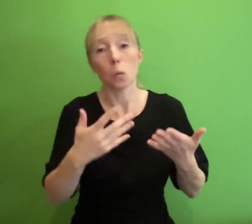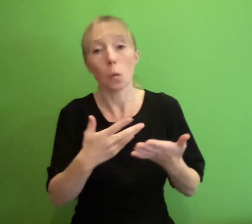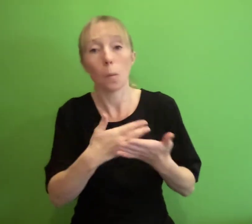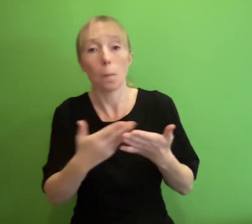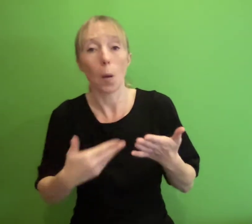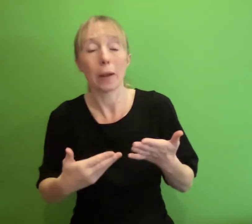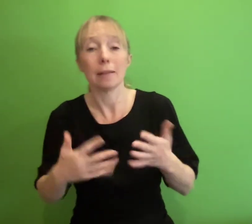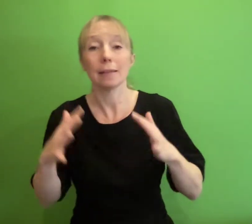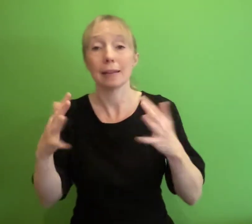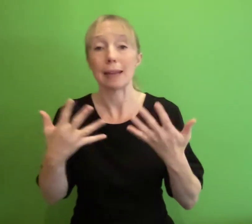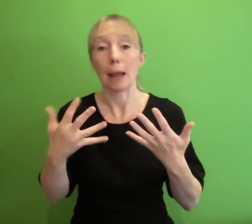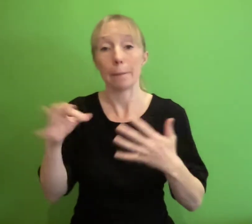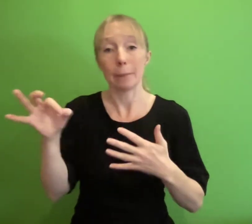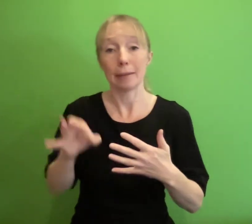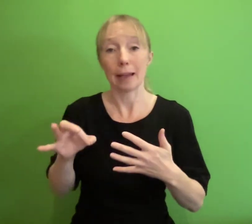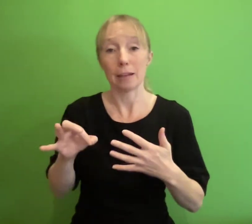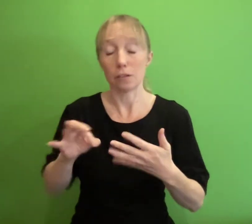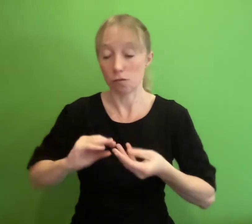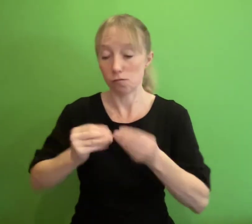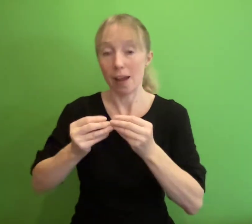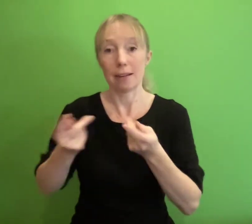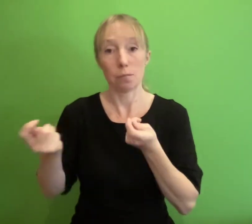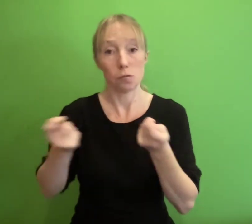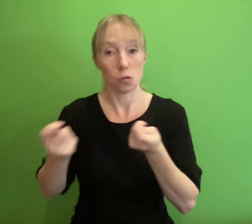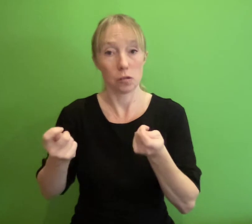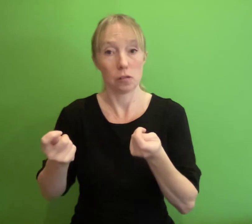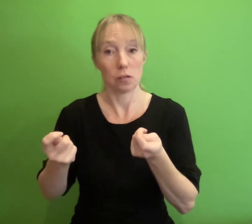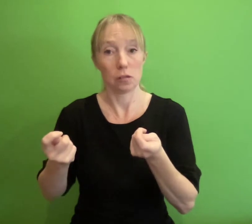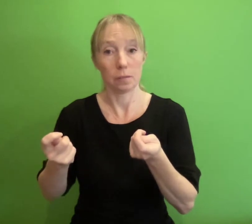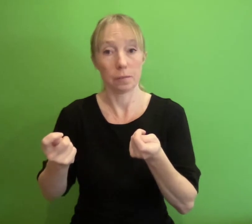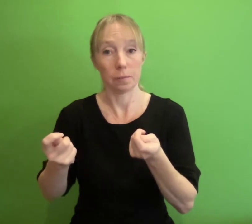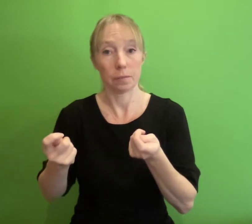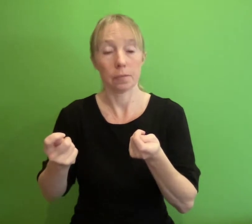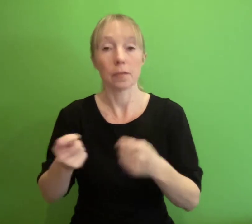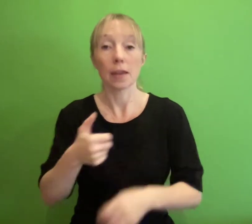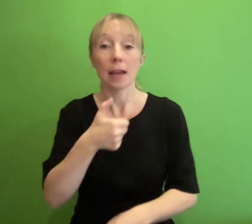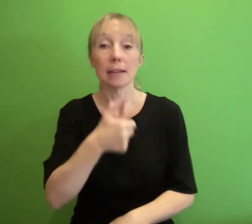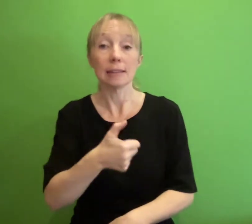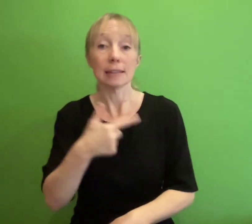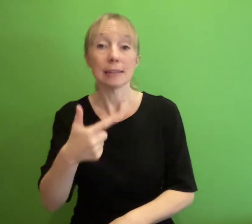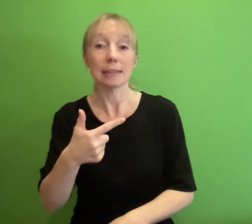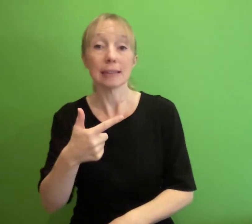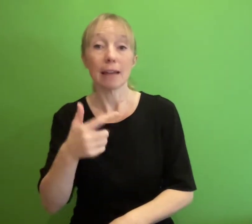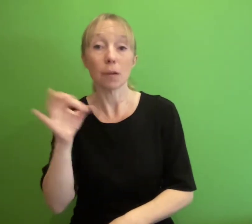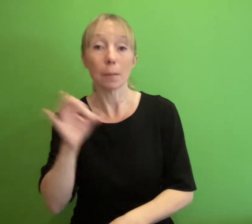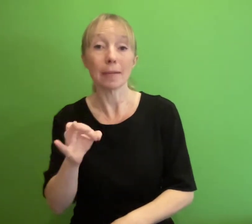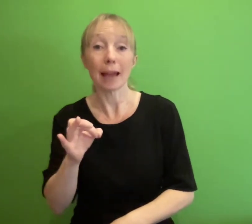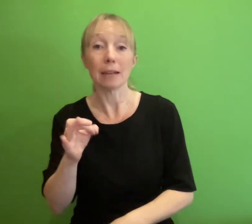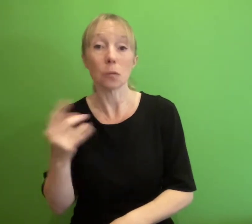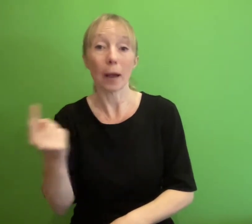10% creative producers. 67% are attendees at literature